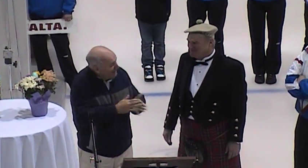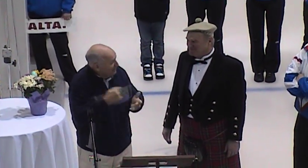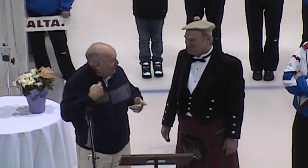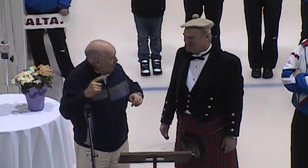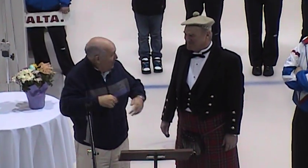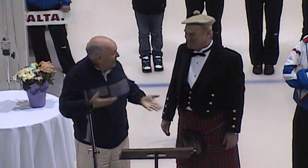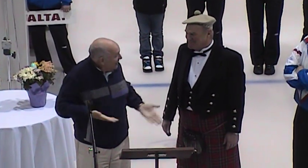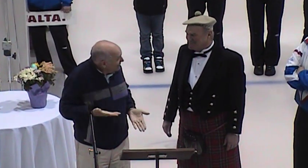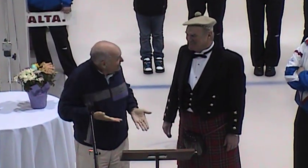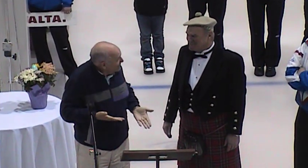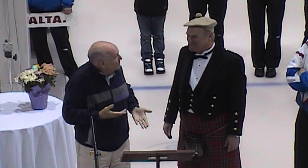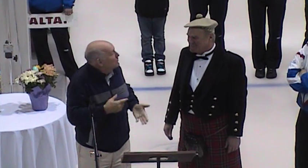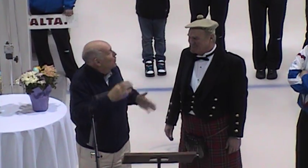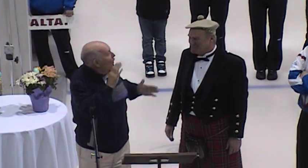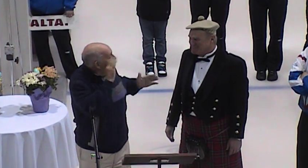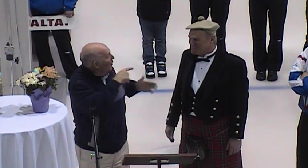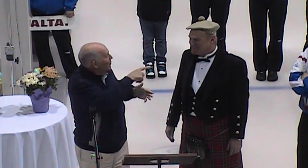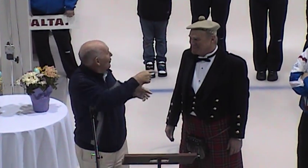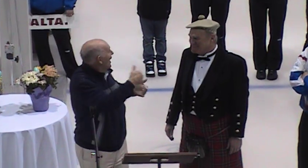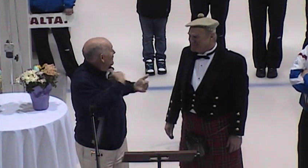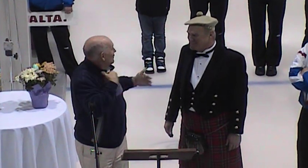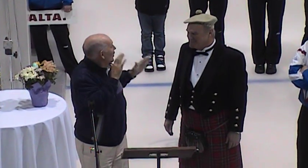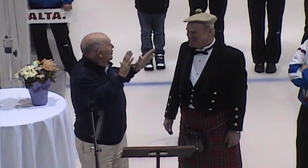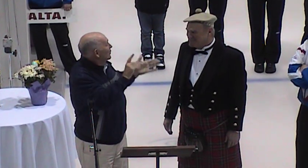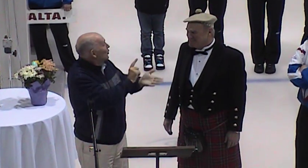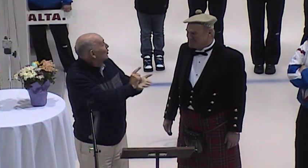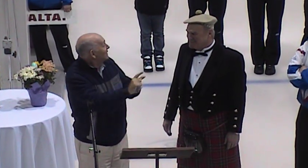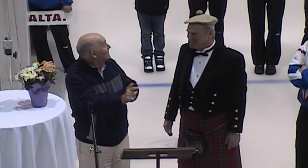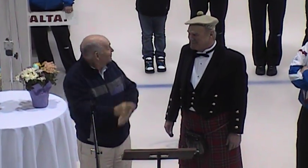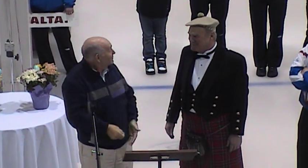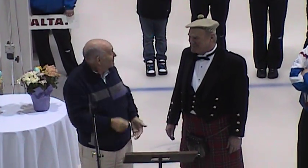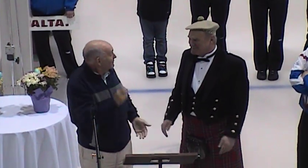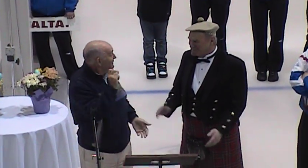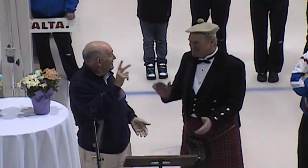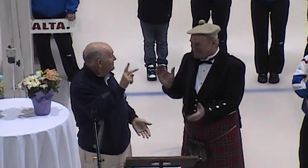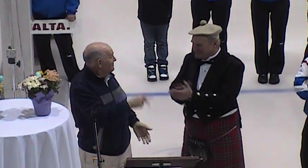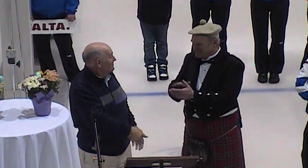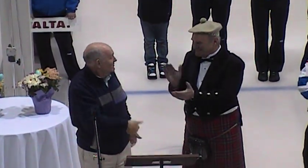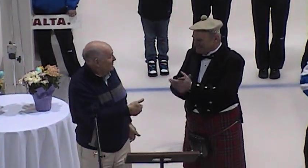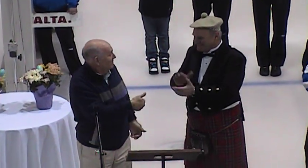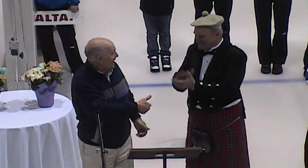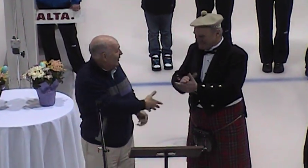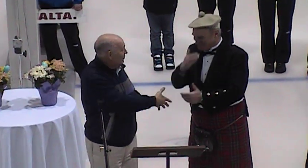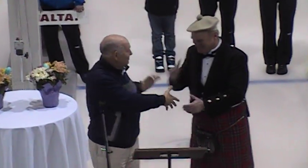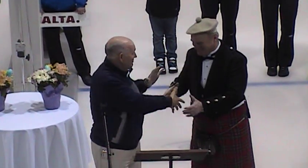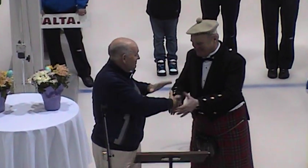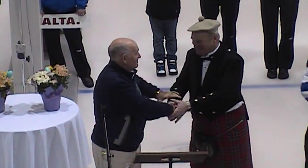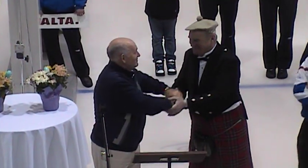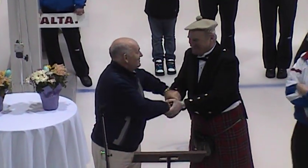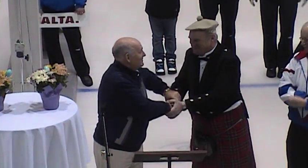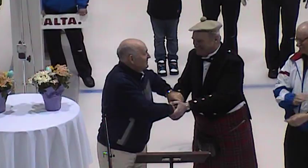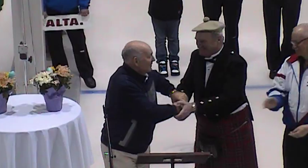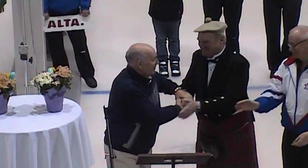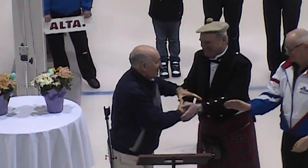you for giving me the opportunity to be present today. Have a good week. Thank you very much.